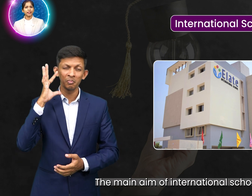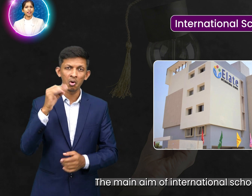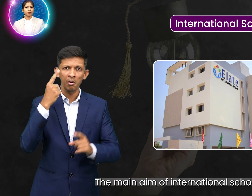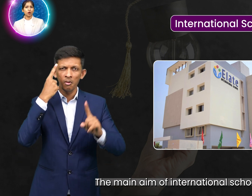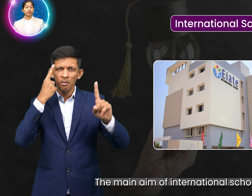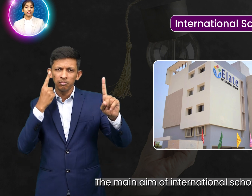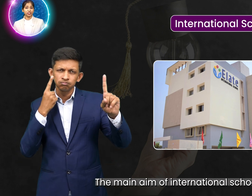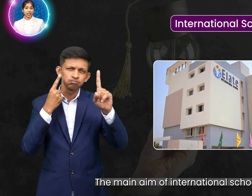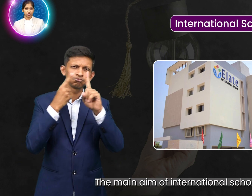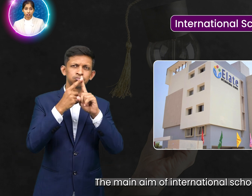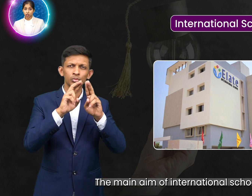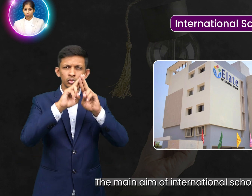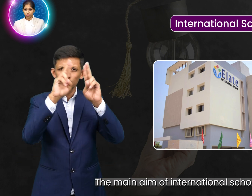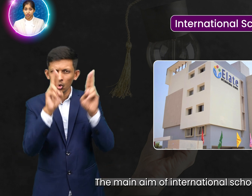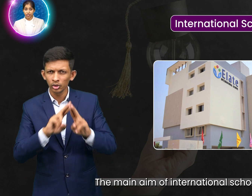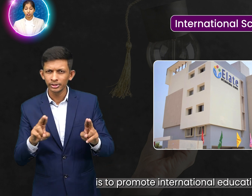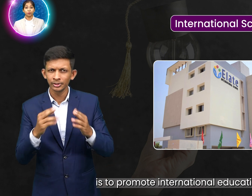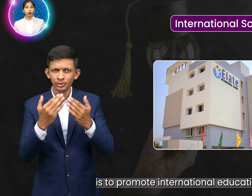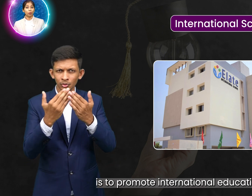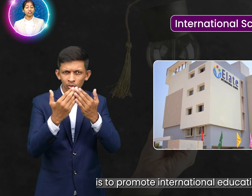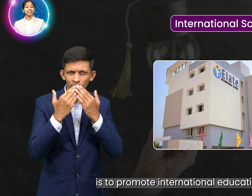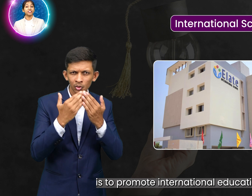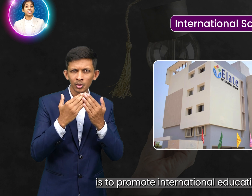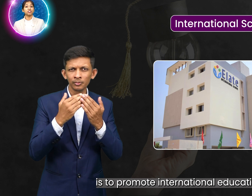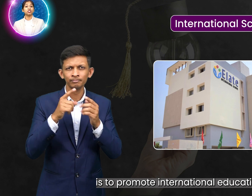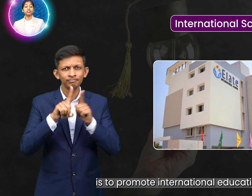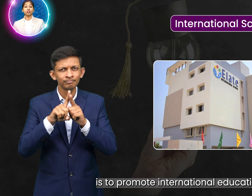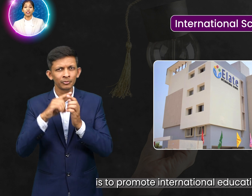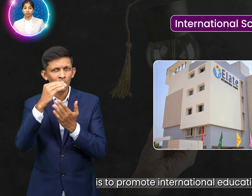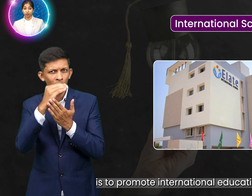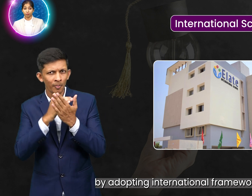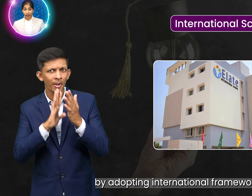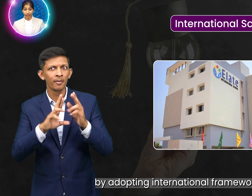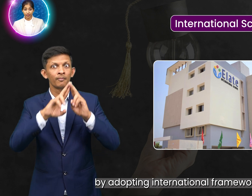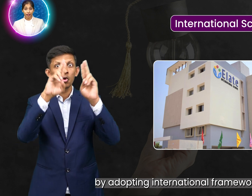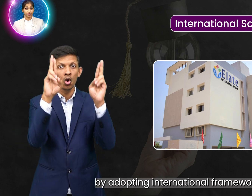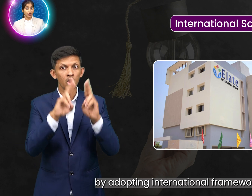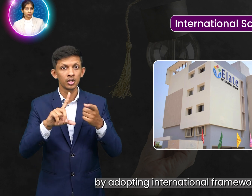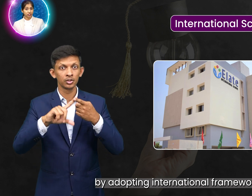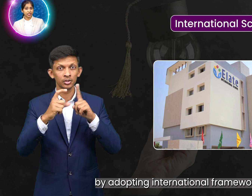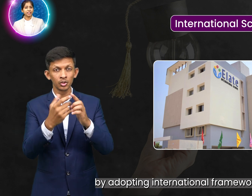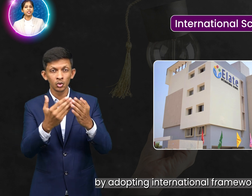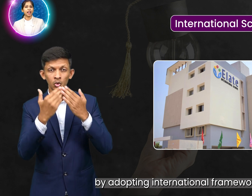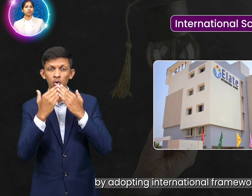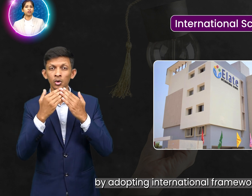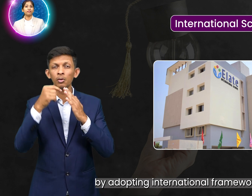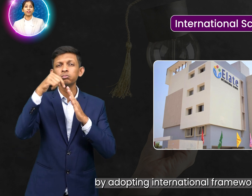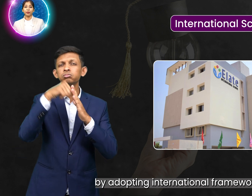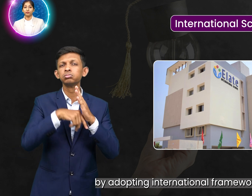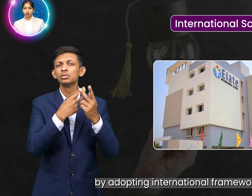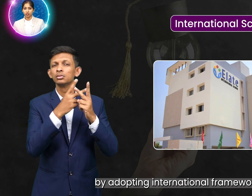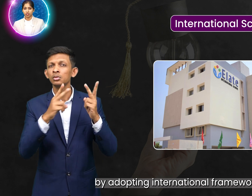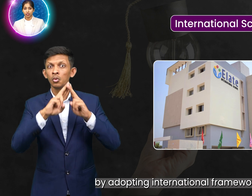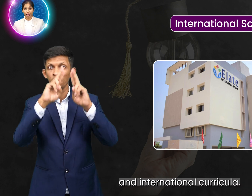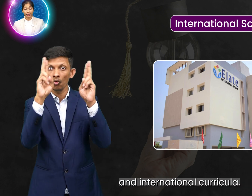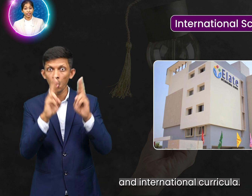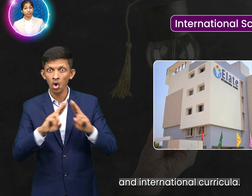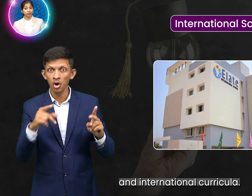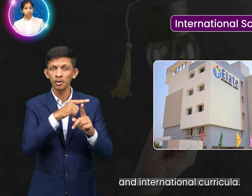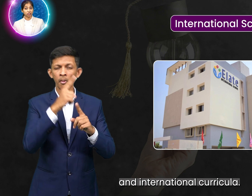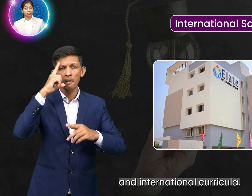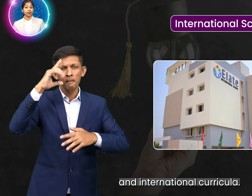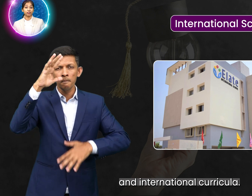The main aim of international schools is to promote international education by adapting international frameworks